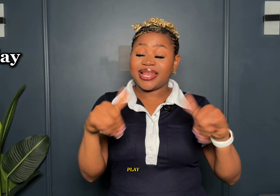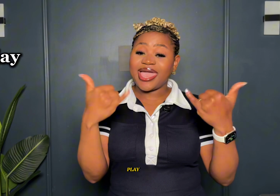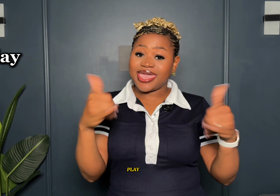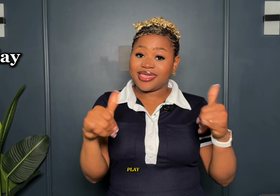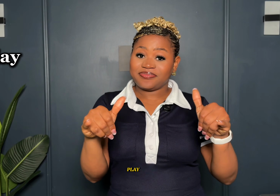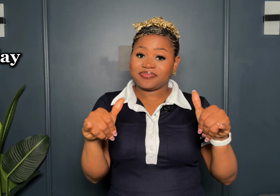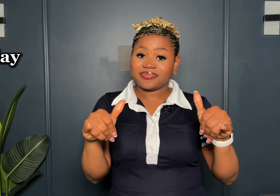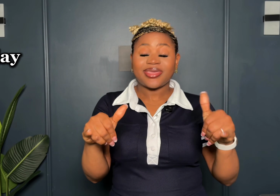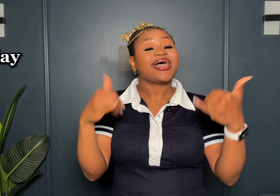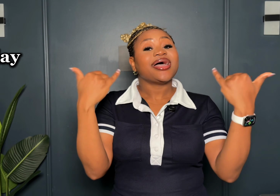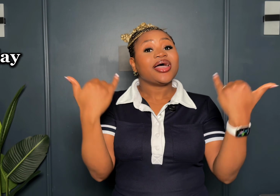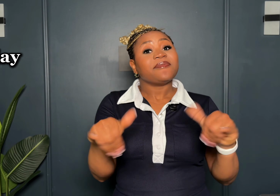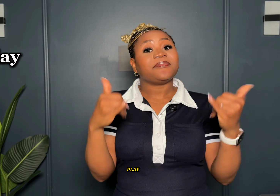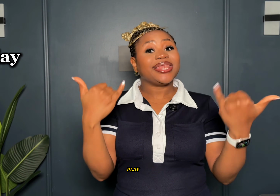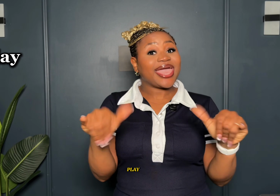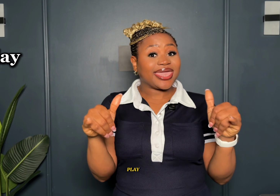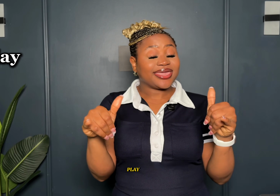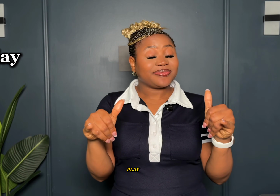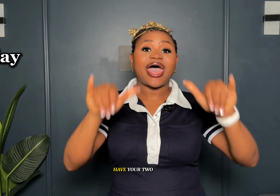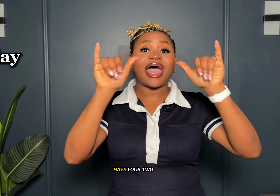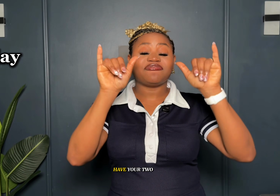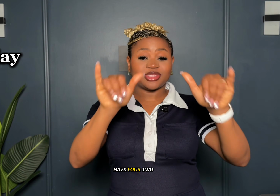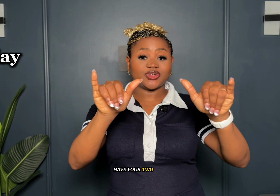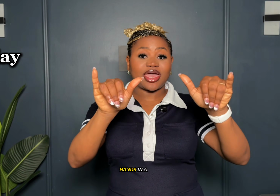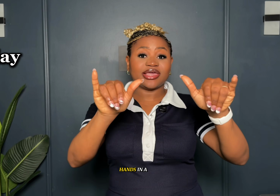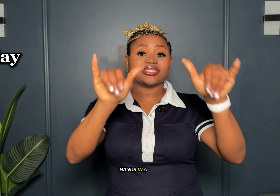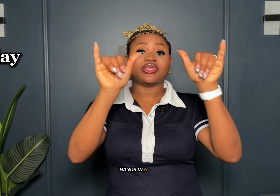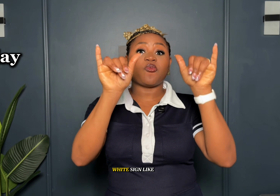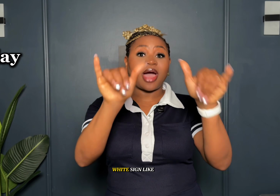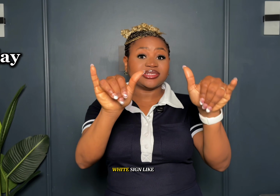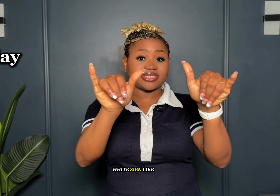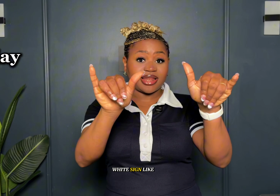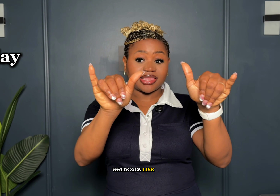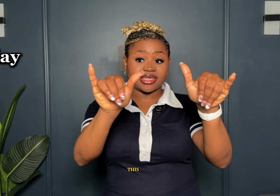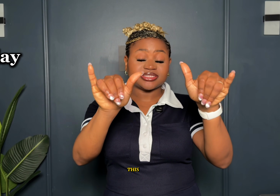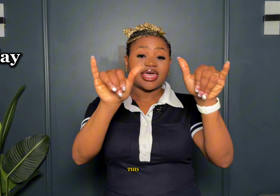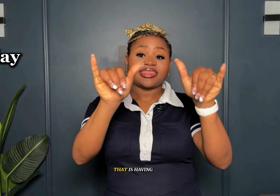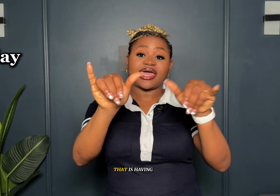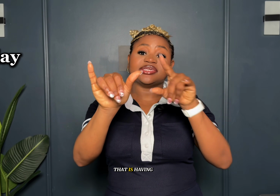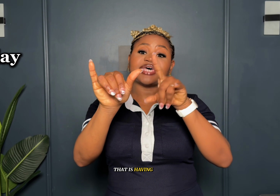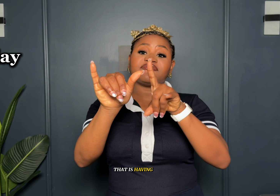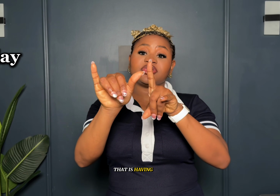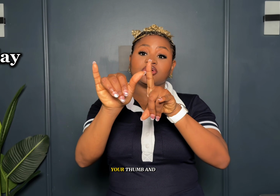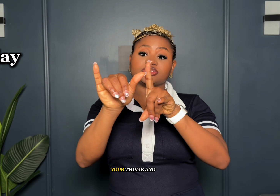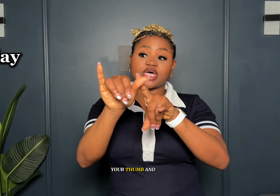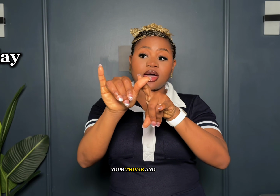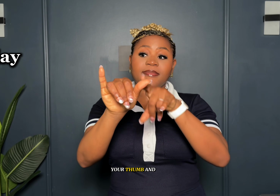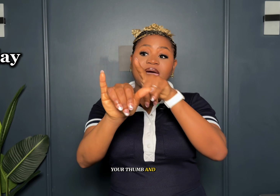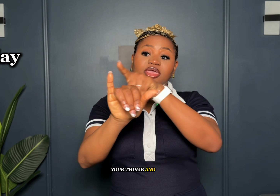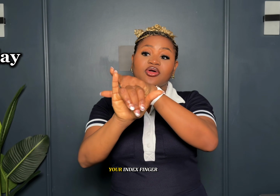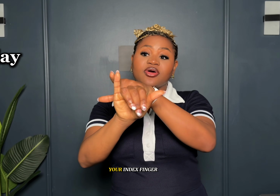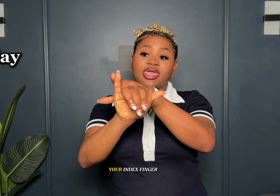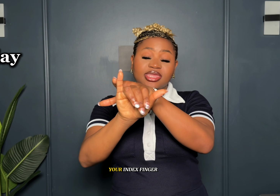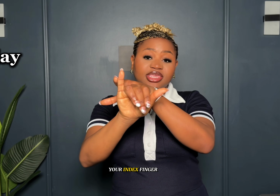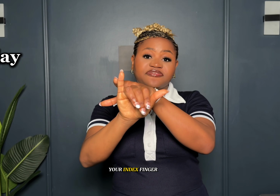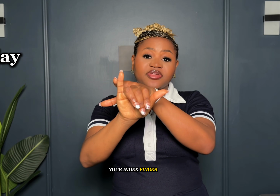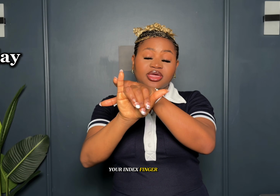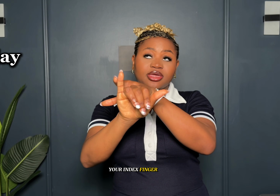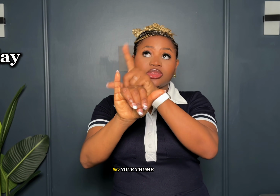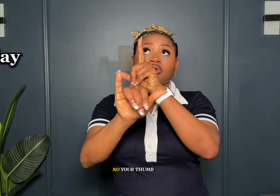Play. Play. Have your two hands in a Y sign like this. That is having your thumb and your index finger, no,